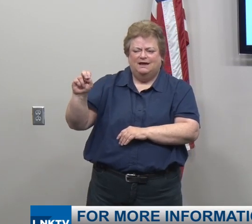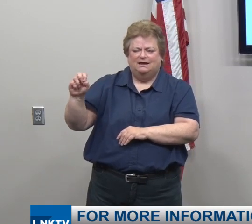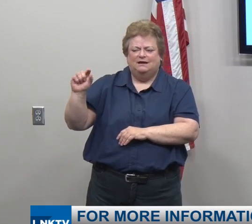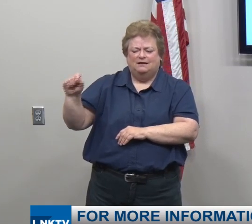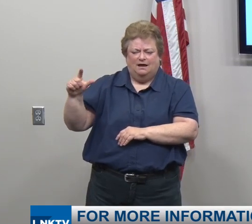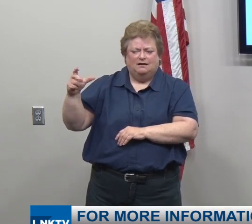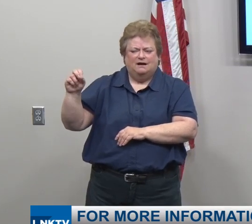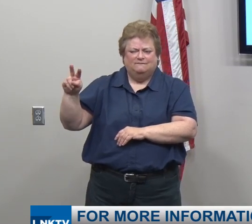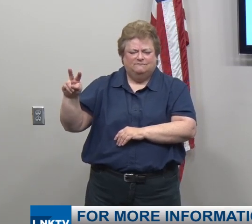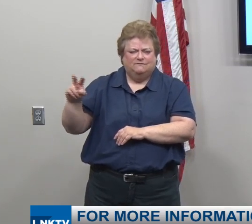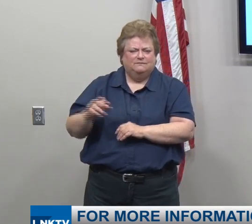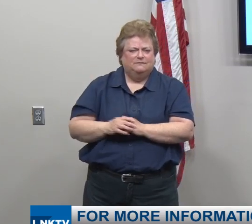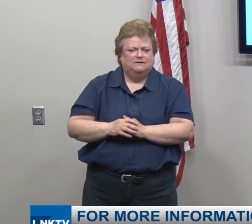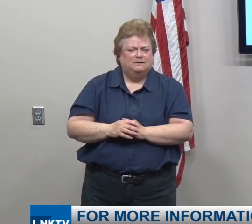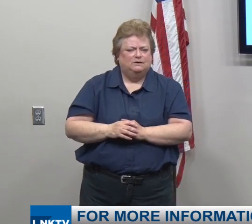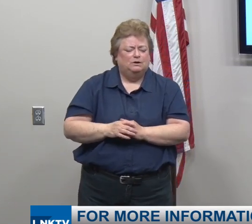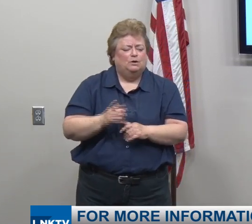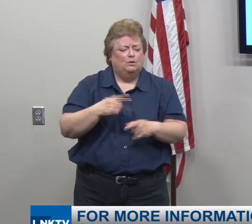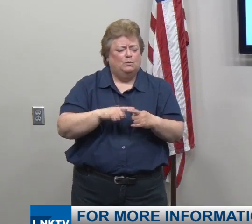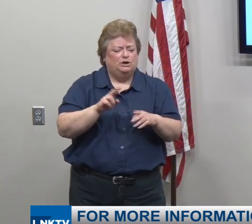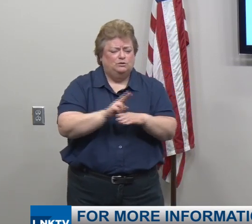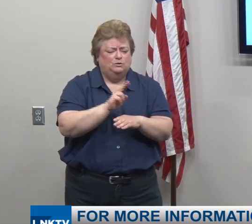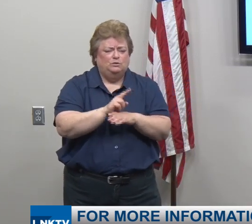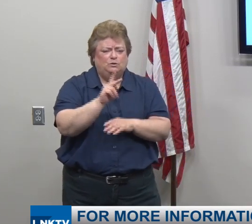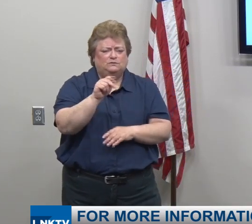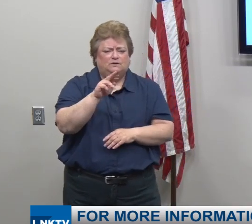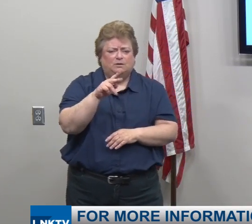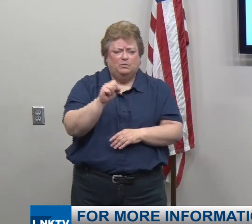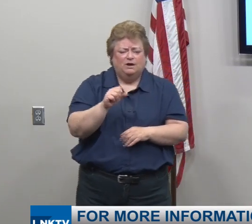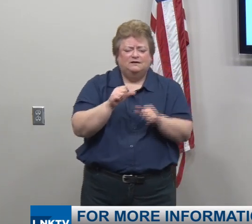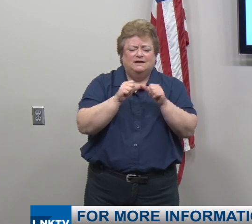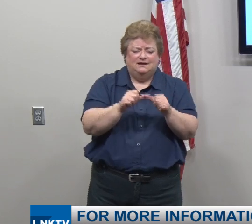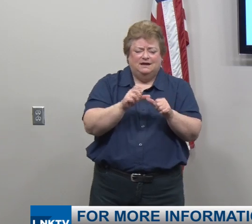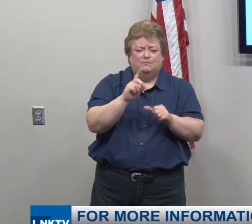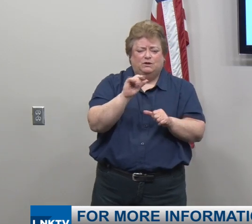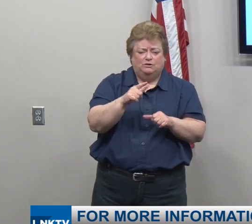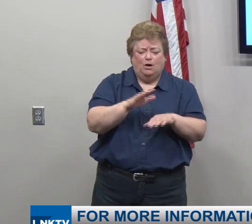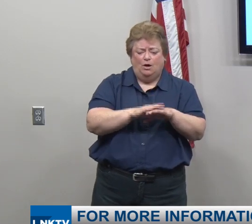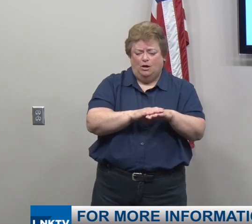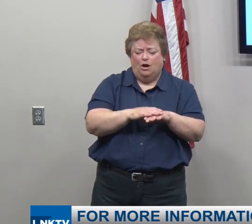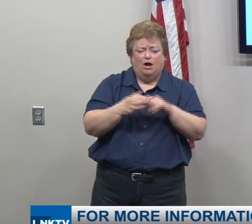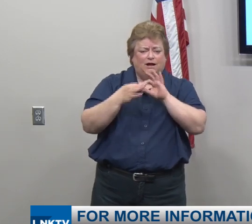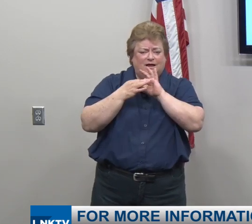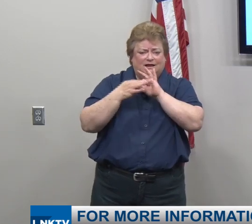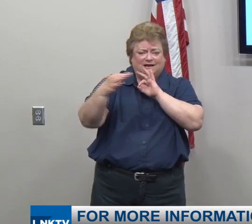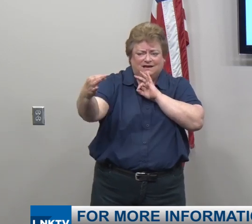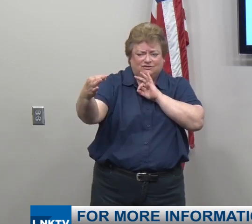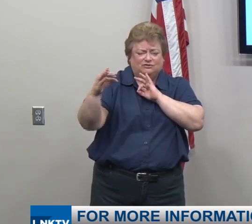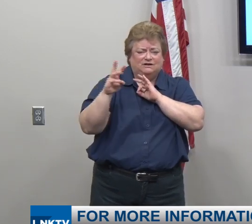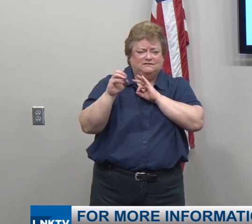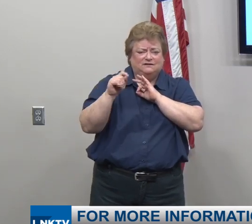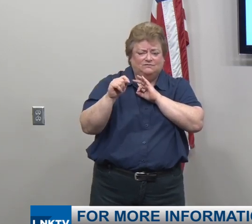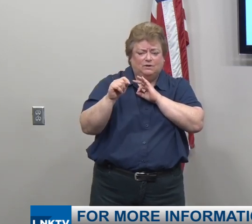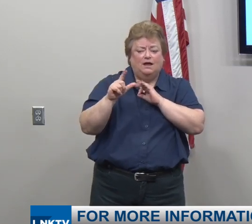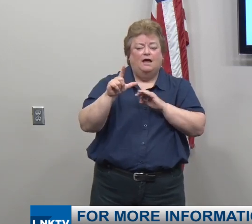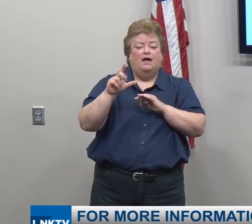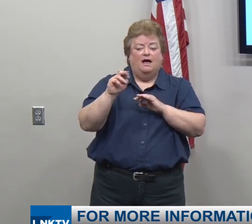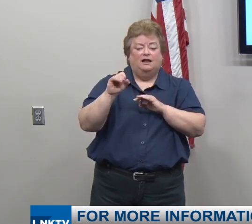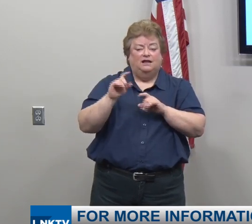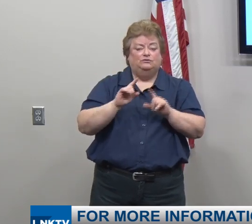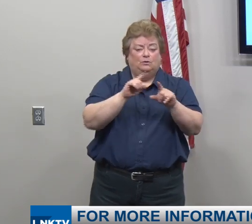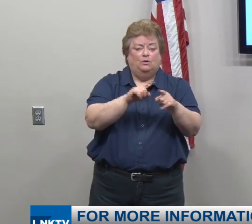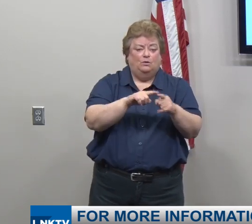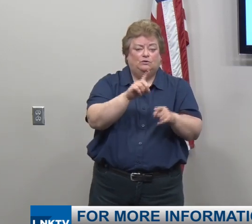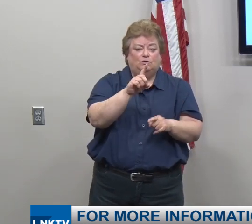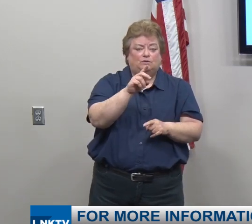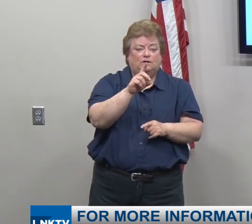parks.lincoln.ne.gov. When using the parks, please remember to keep your dog on a 6-foot leash, unless you're at the dog run.